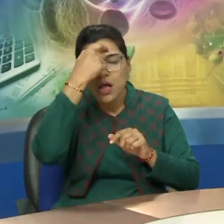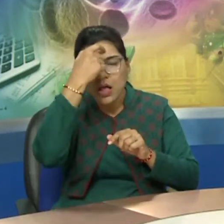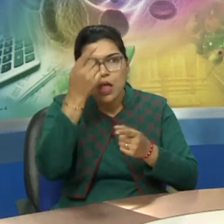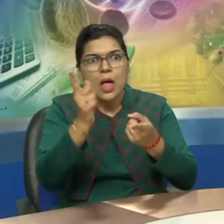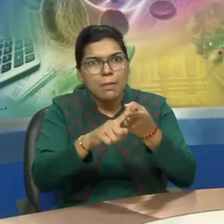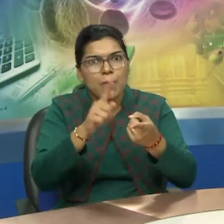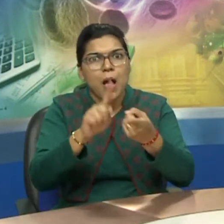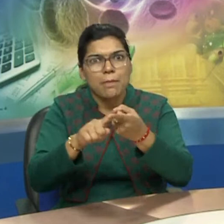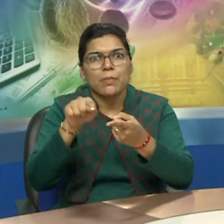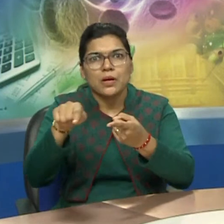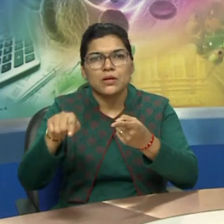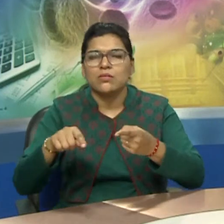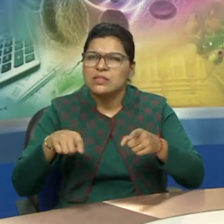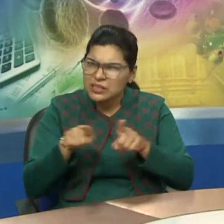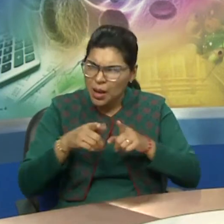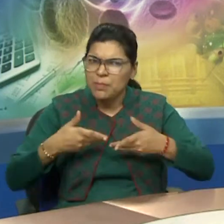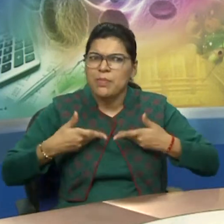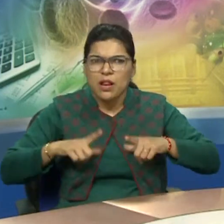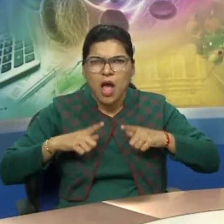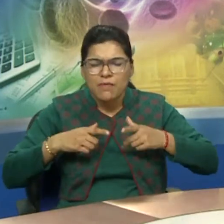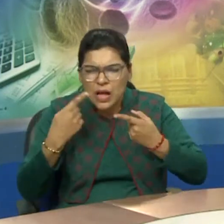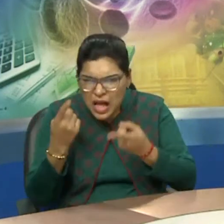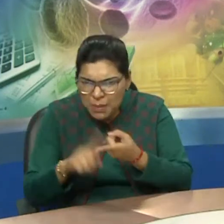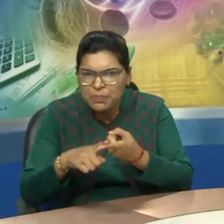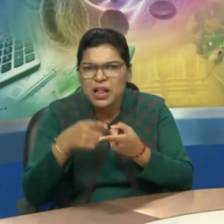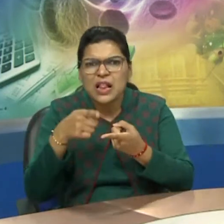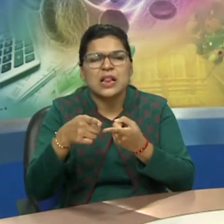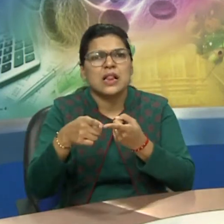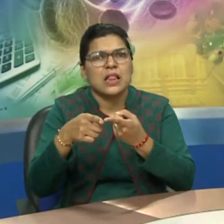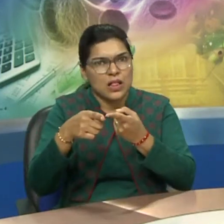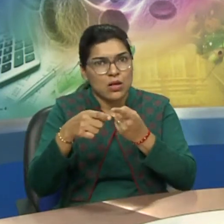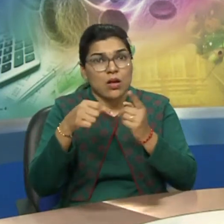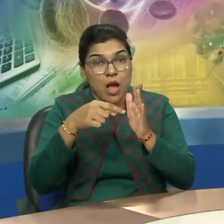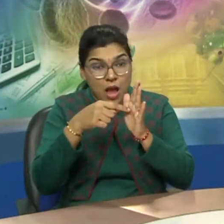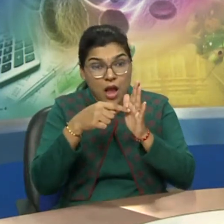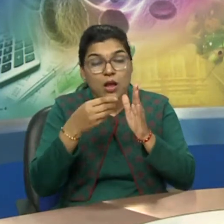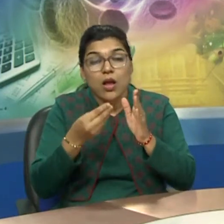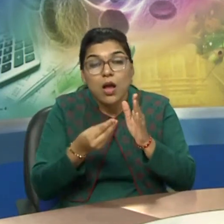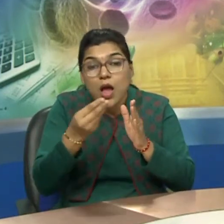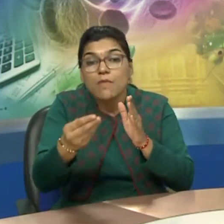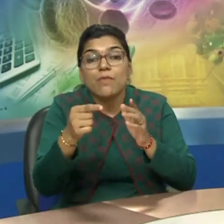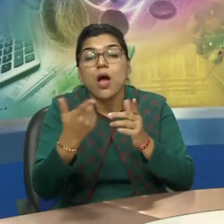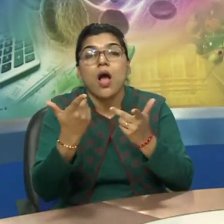is we will be able to describe some ethical problems which we encounter in our life.